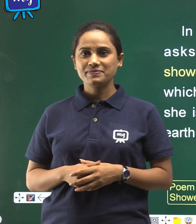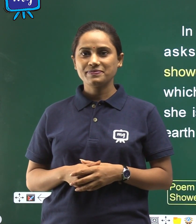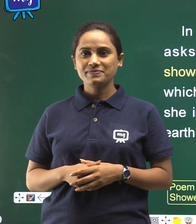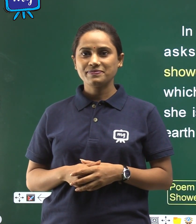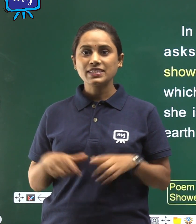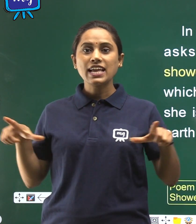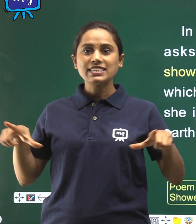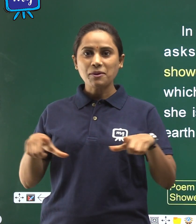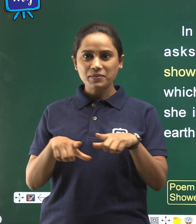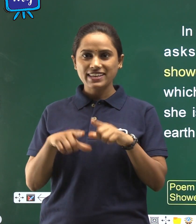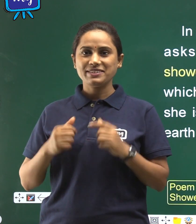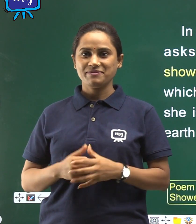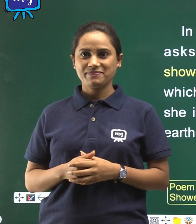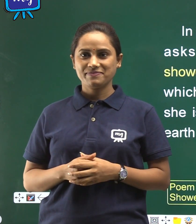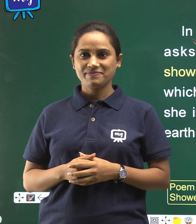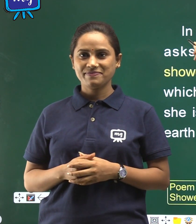Summary.